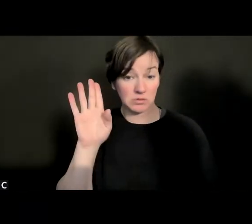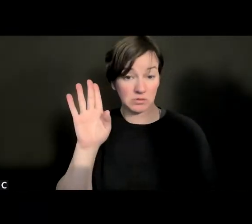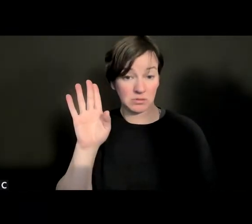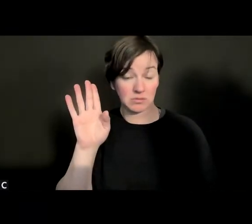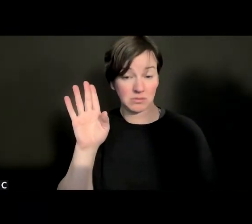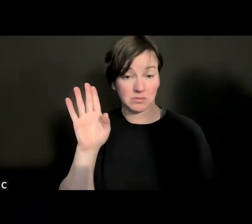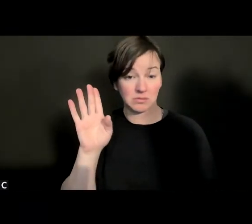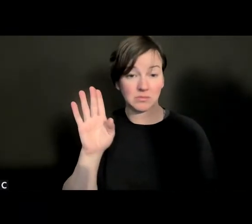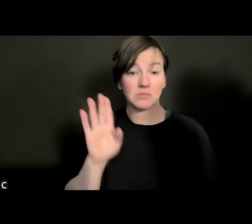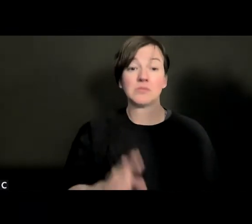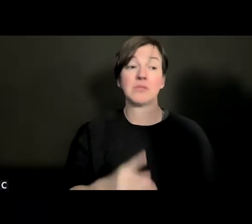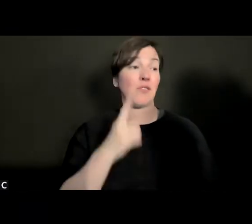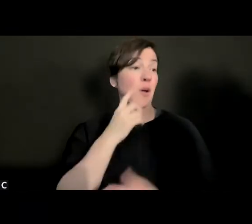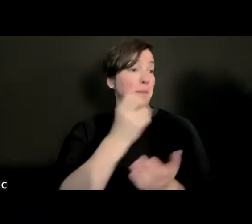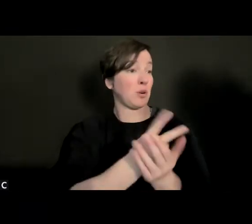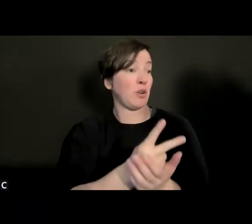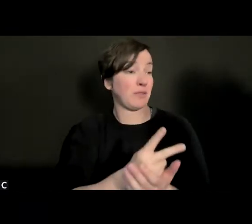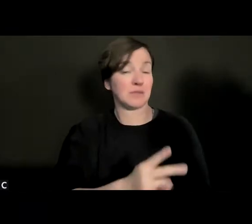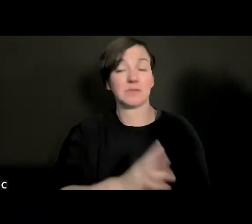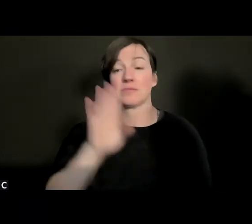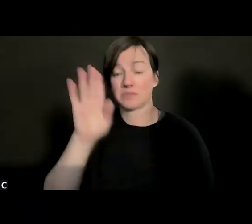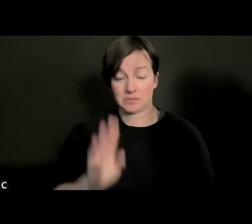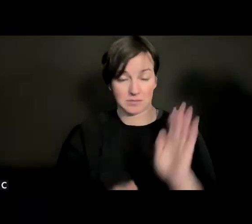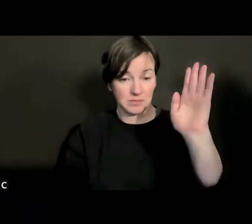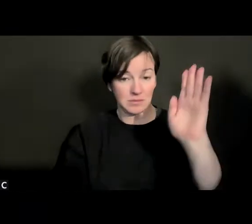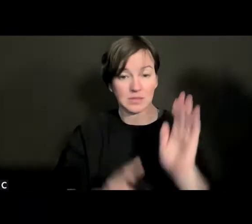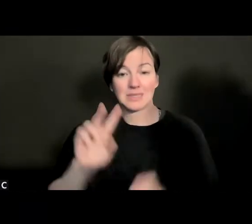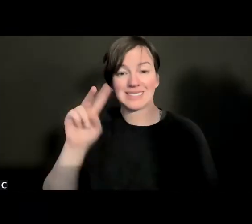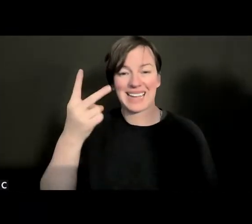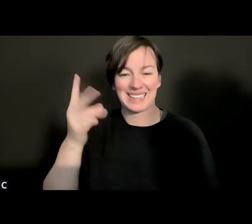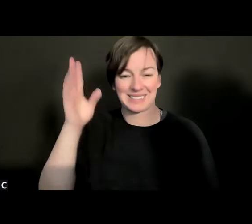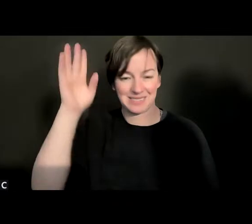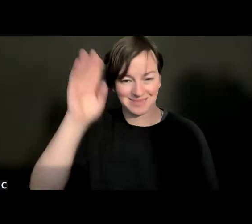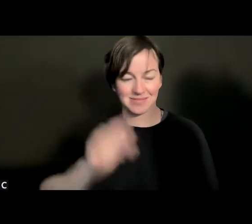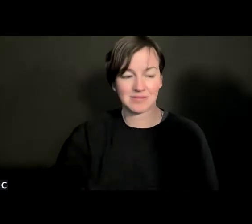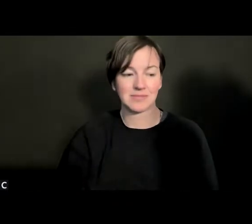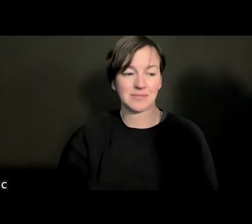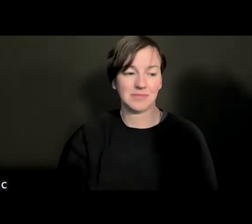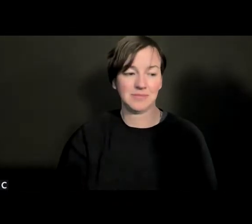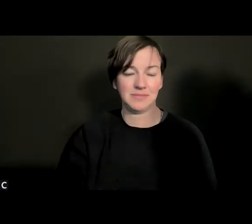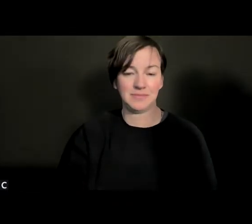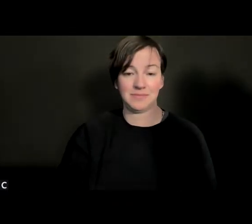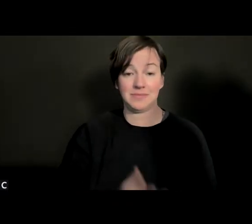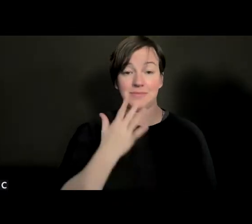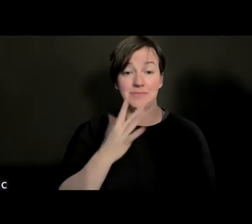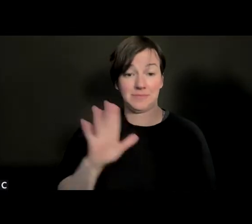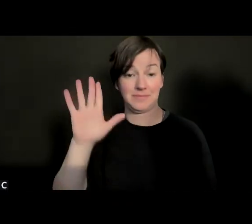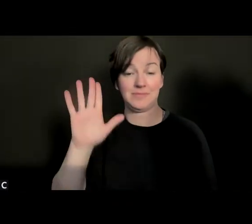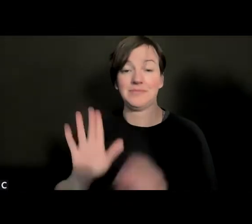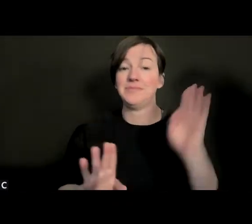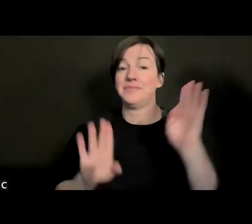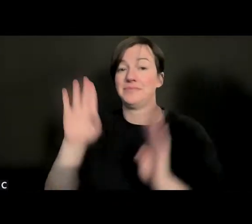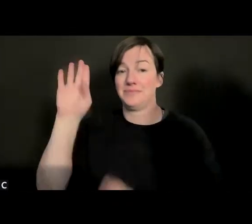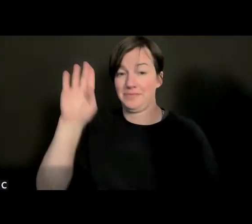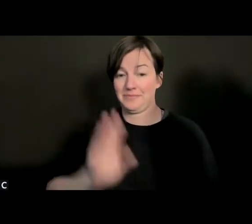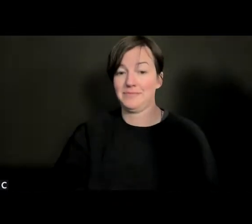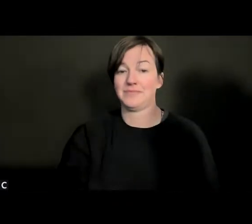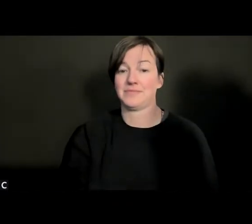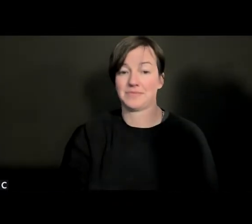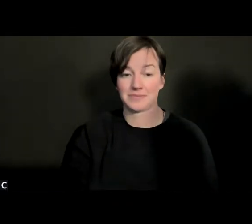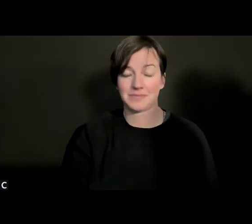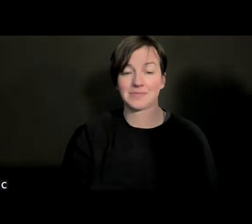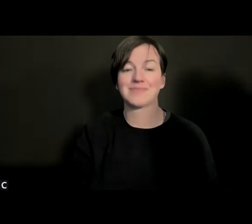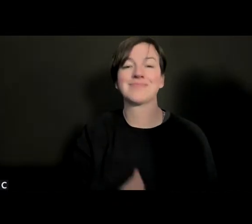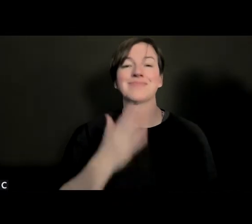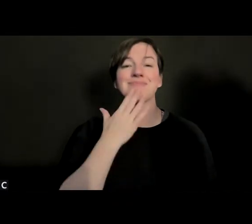I move to approve. Second. Okay, we have a motion and a second. All in favor? Aye. Aye. Aye. Thank